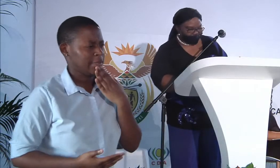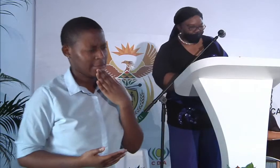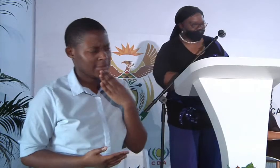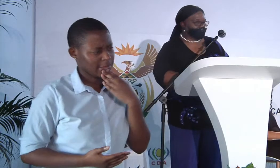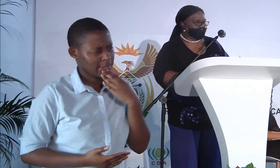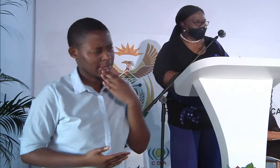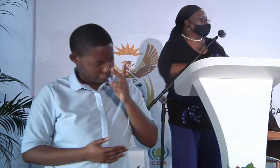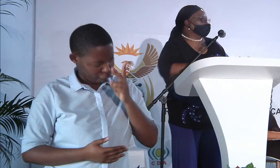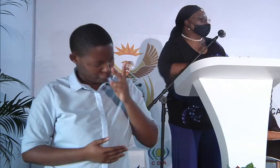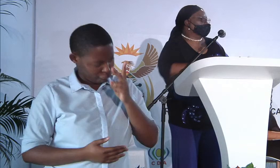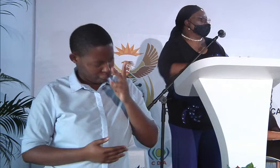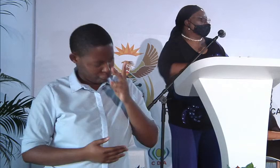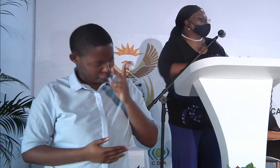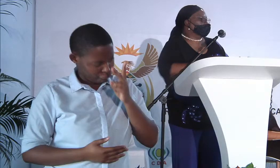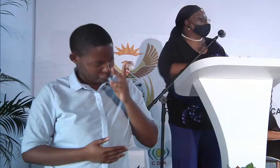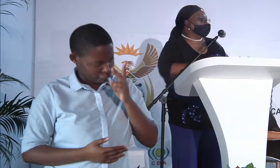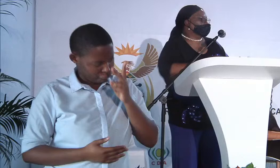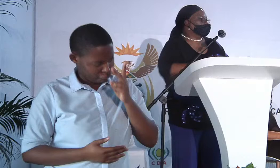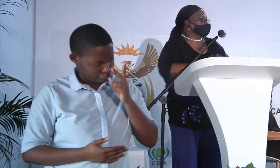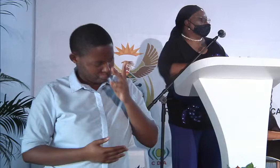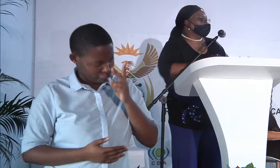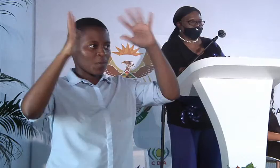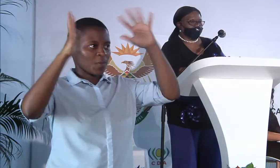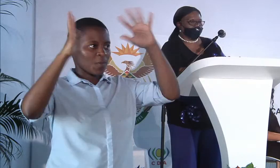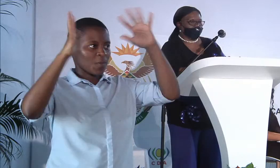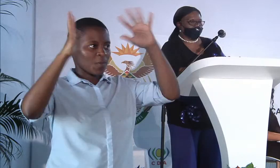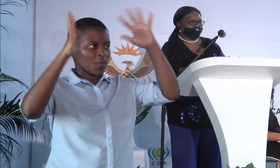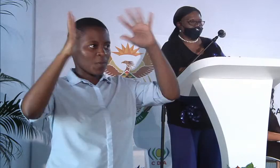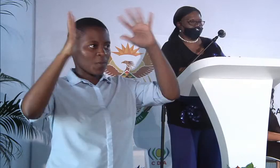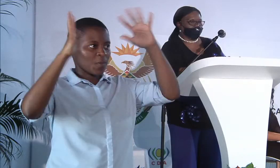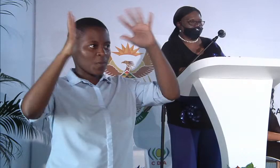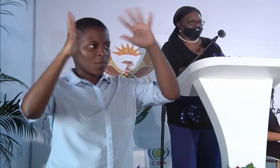Round head of applause, colleagues. Thank you very much.